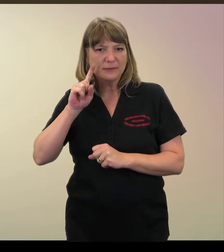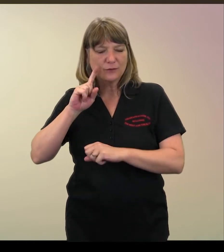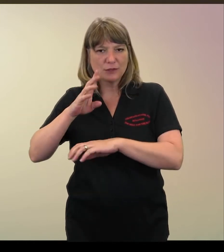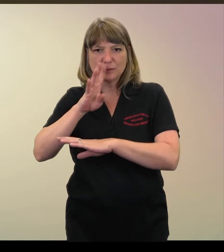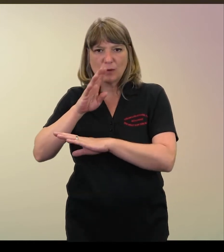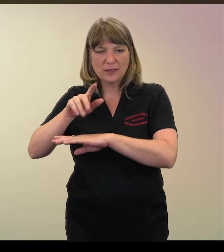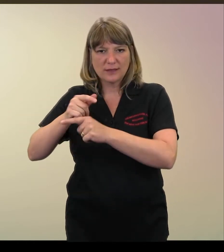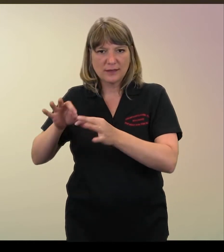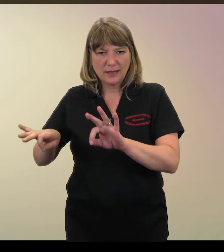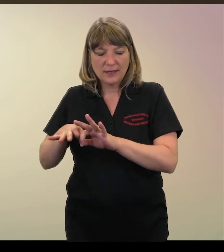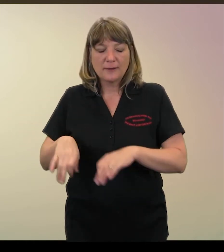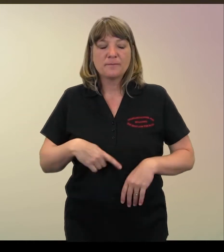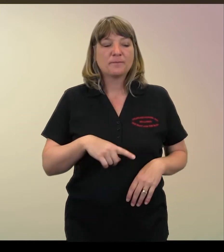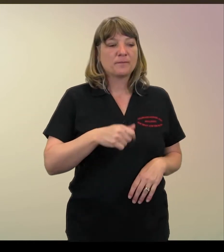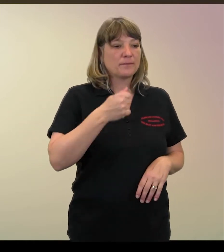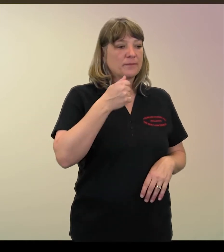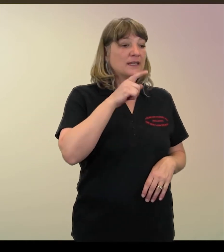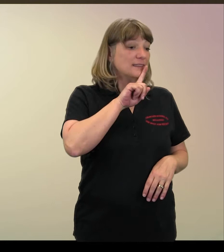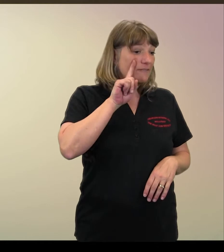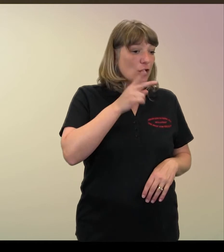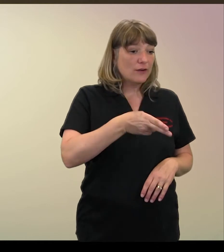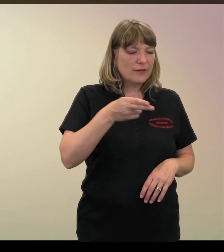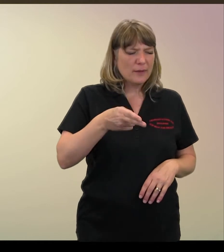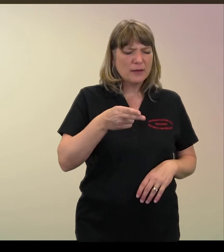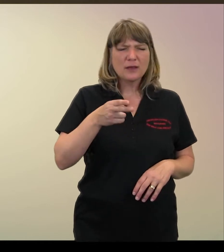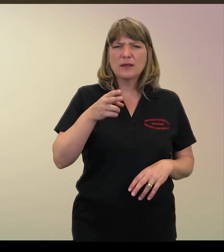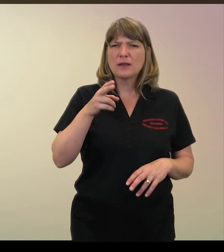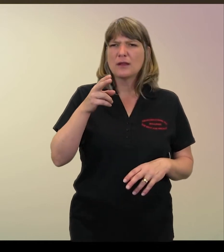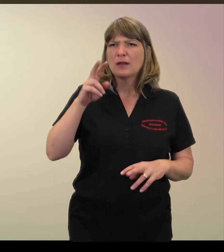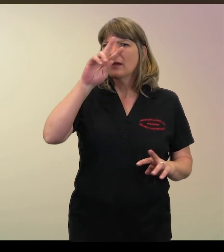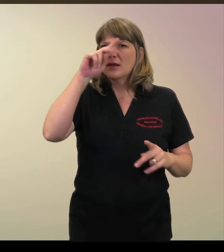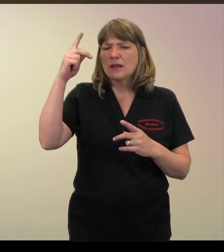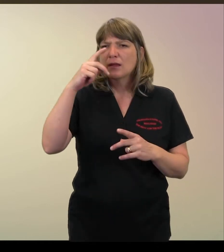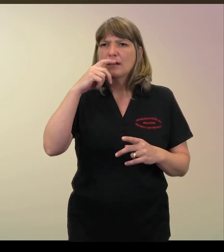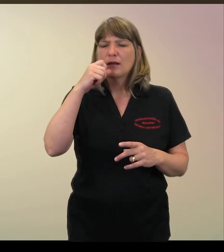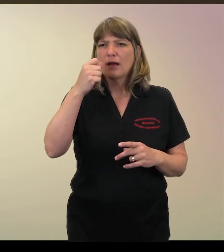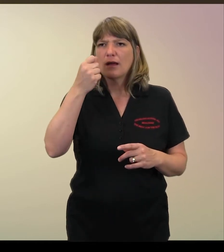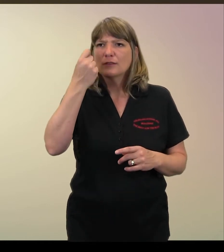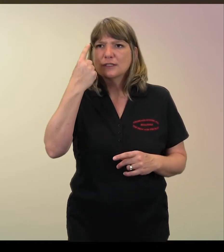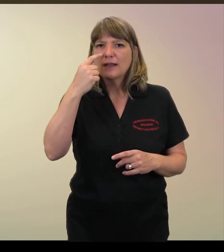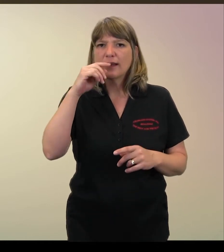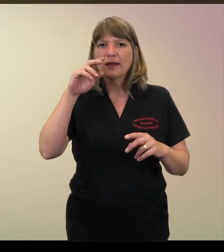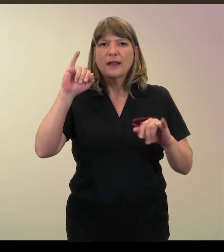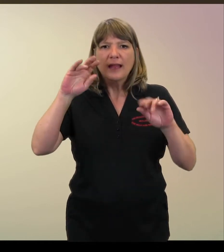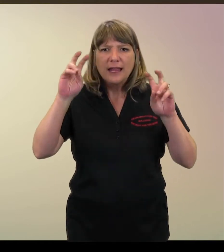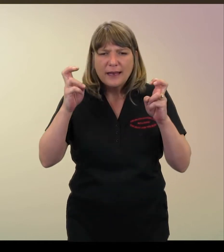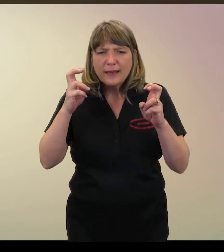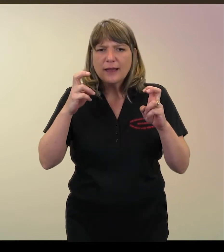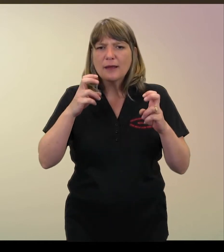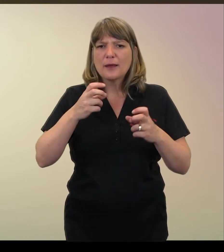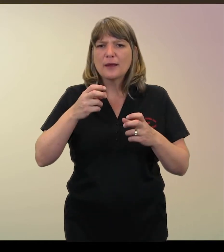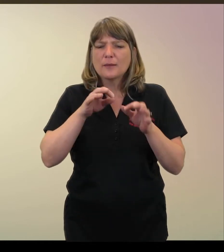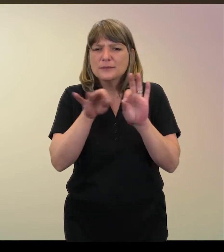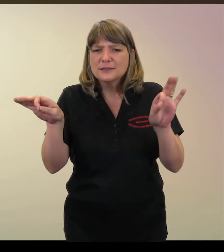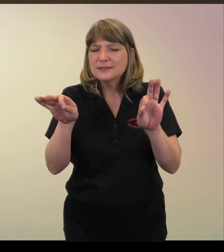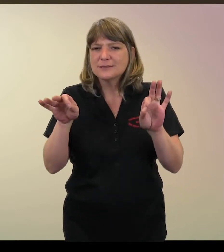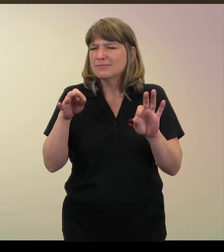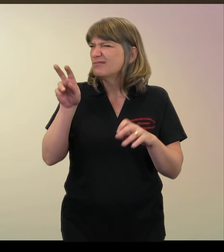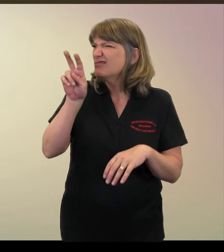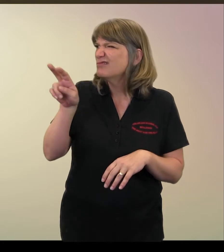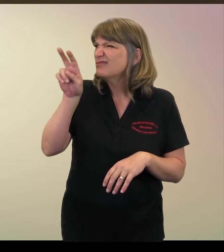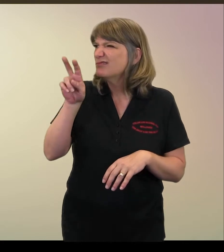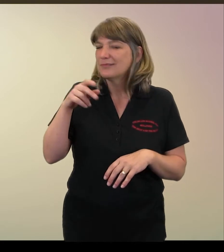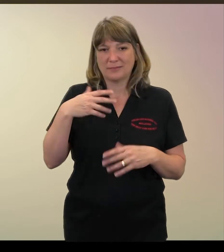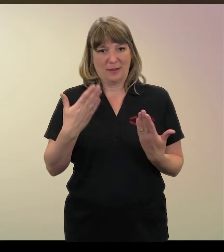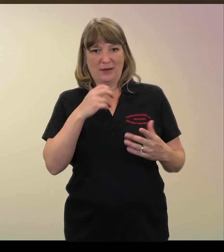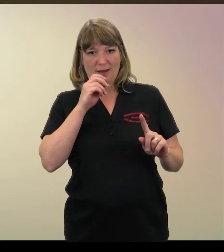language. Children who are deaf and hard of hearing may misunderstand or not fully understand idiomatic expressions that we